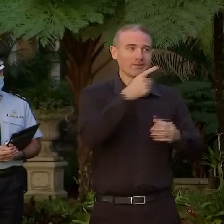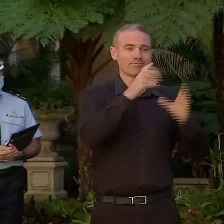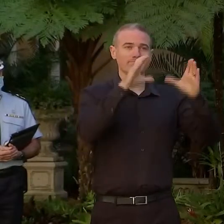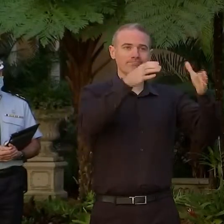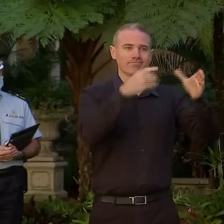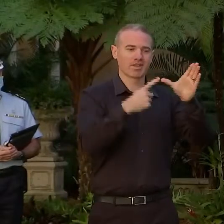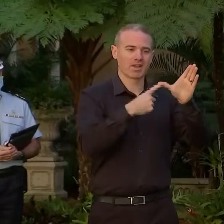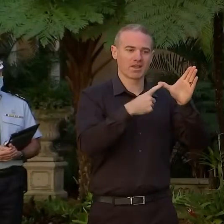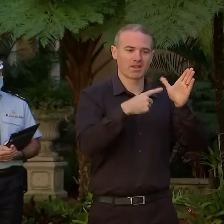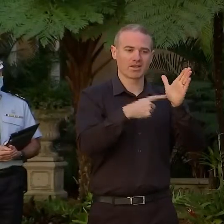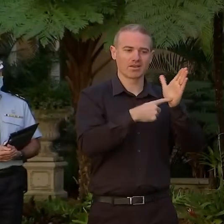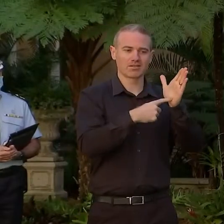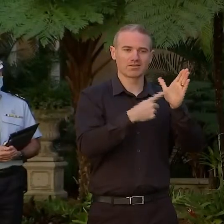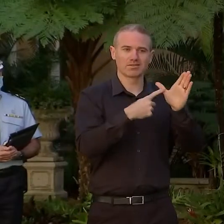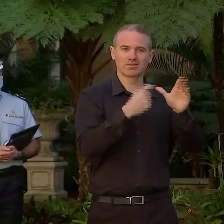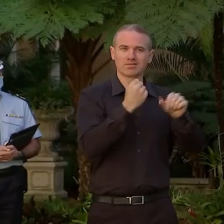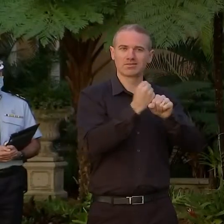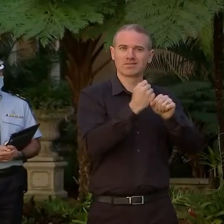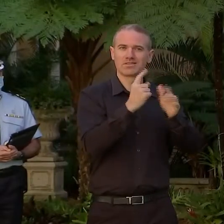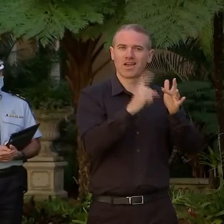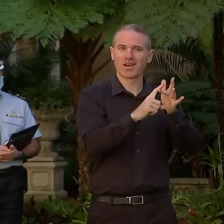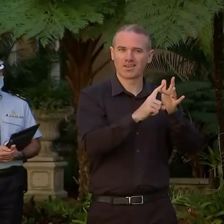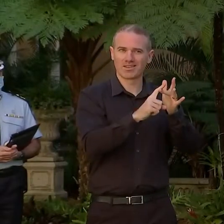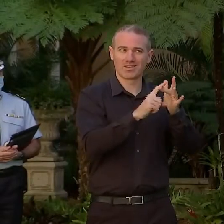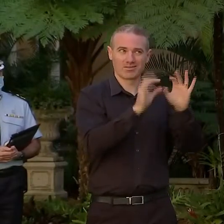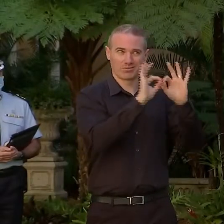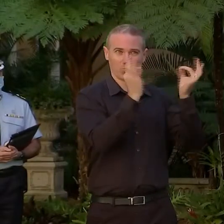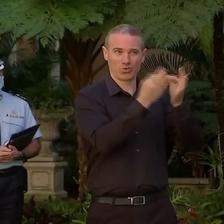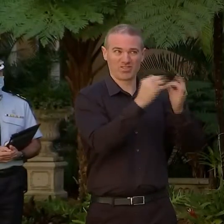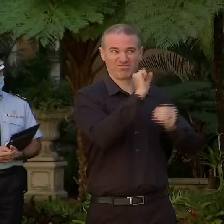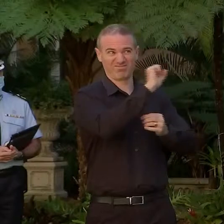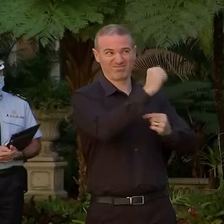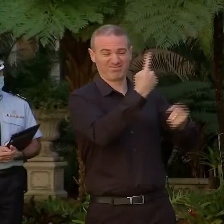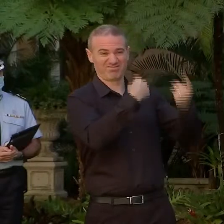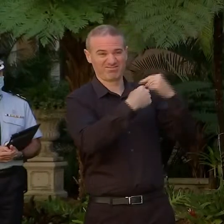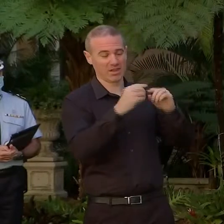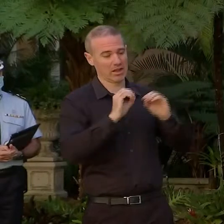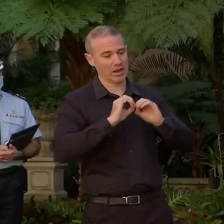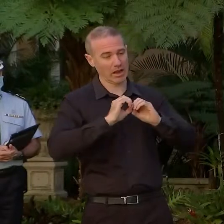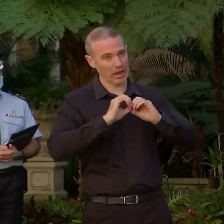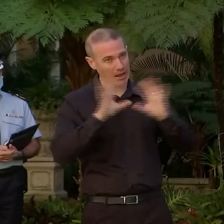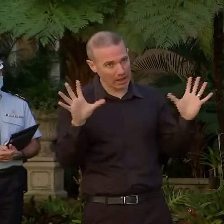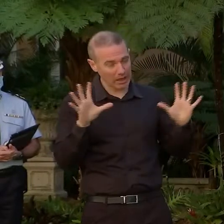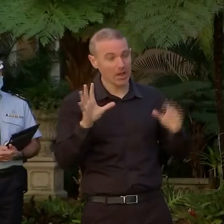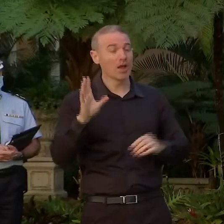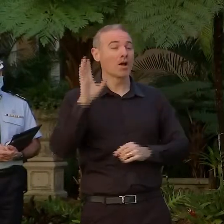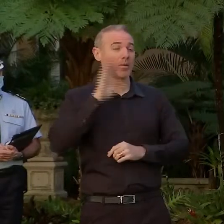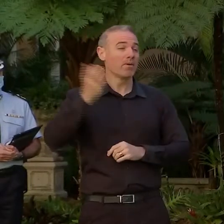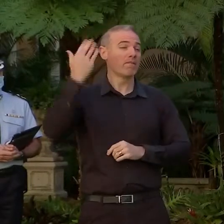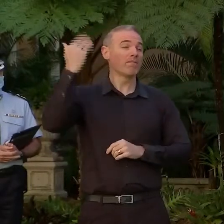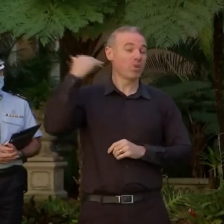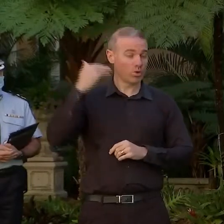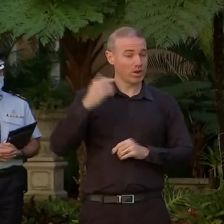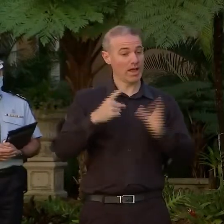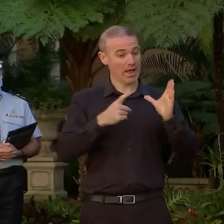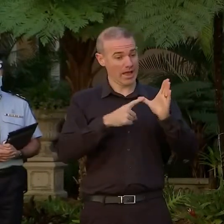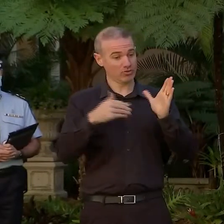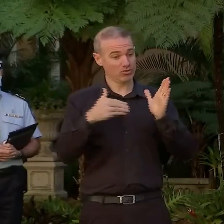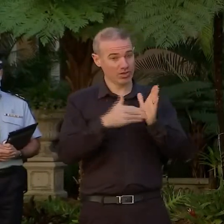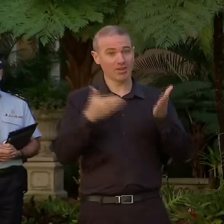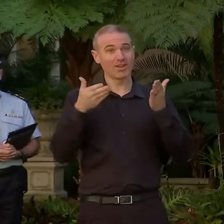exceptionally clear, and I have always followed it. So originally it was available for anyone down to age